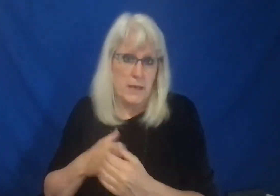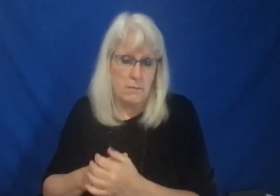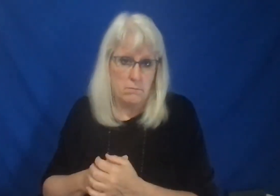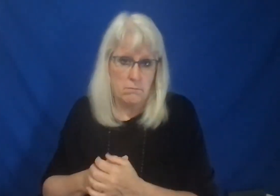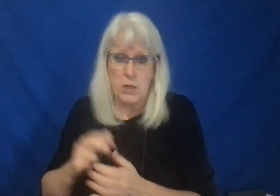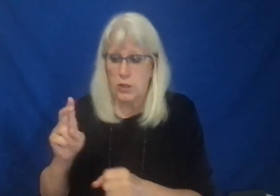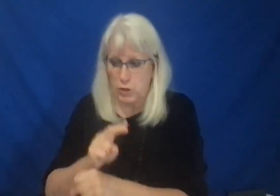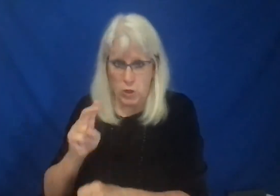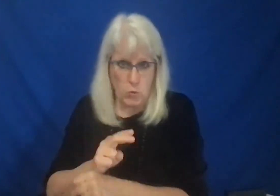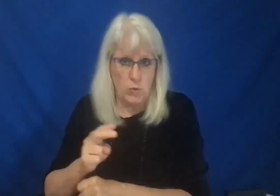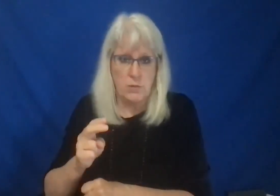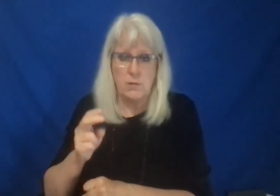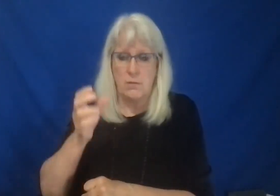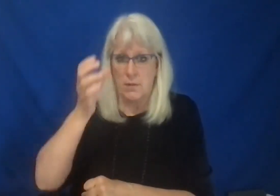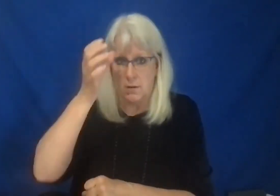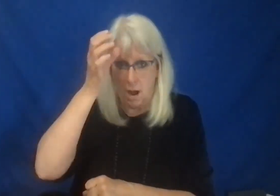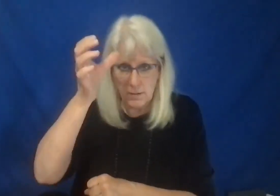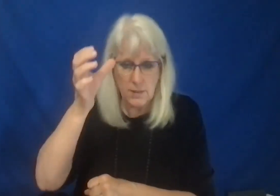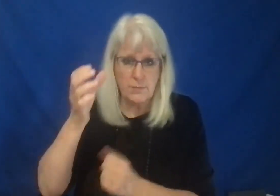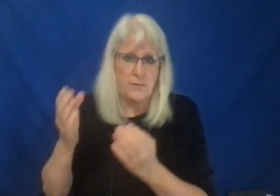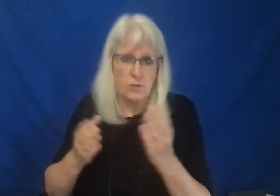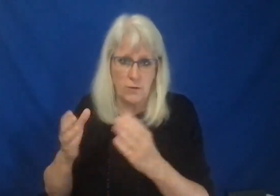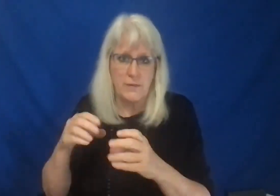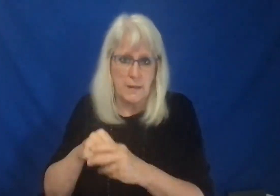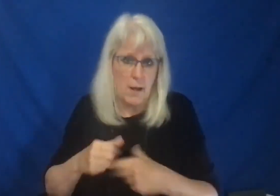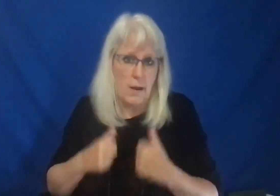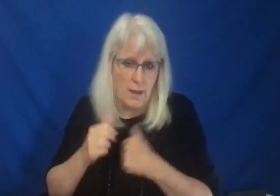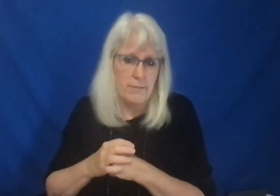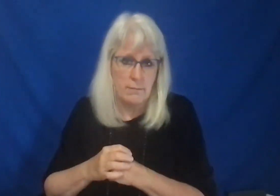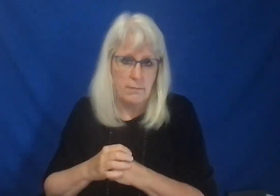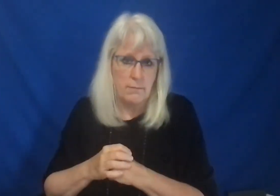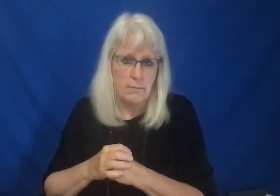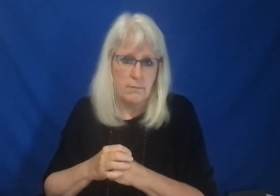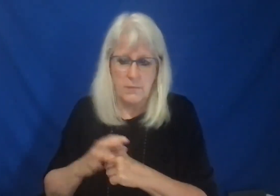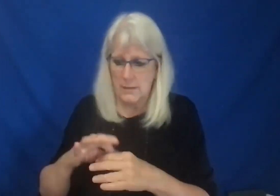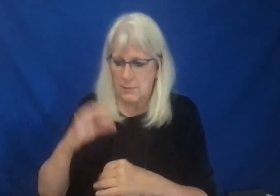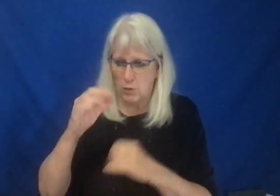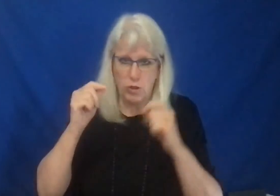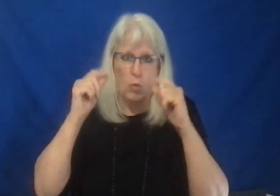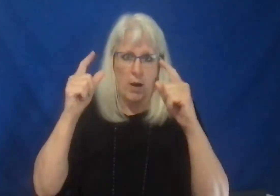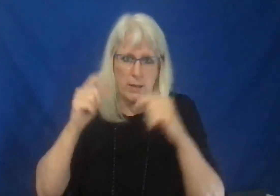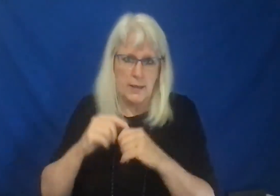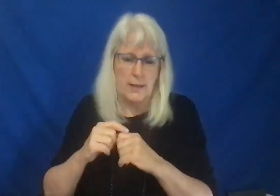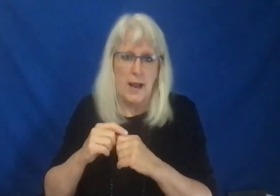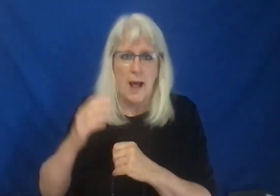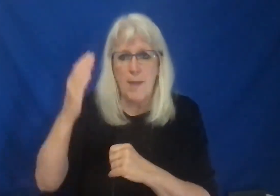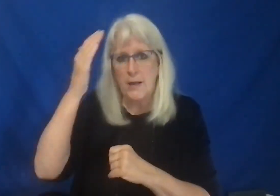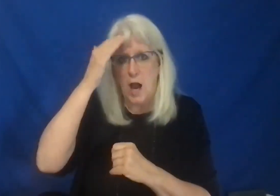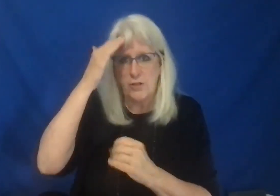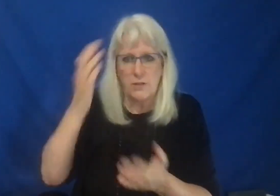and invoke these concepts of service is the spiritual awakening and the transformation of consciousness. And there's a real gap there, you